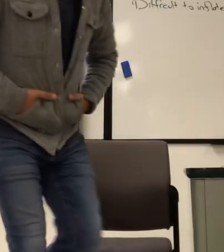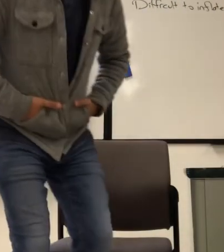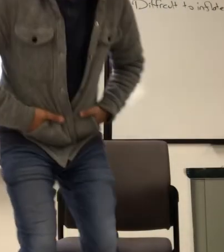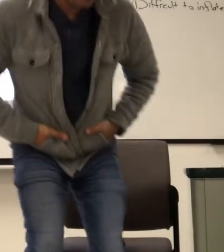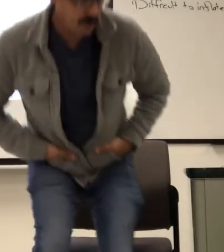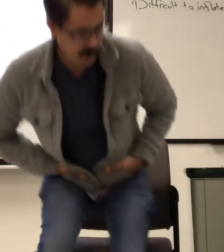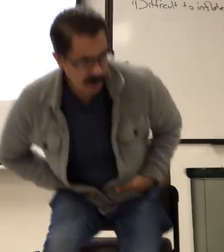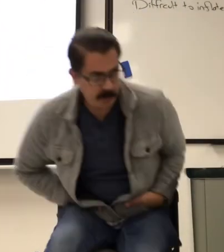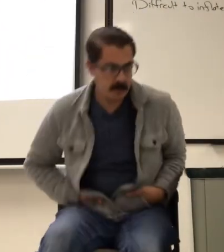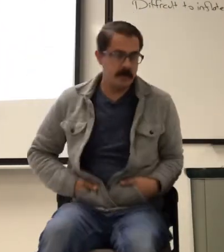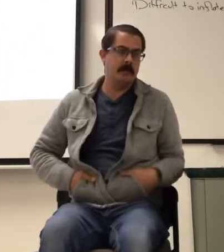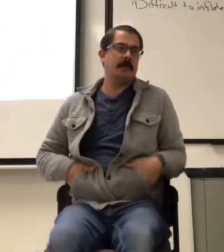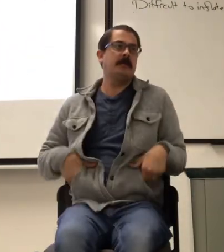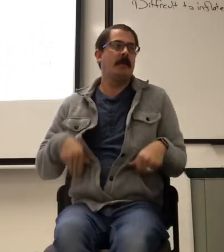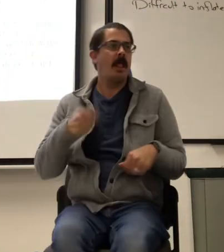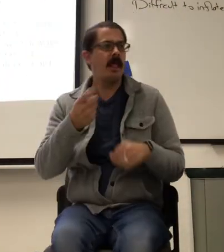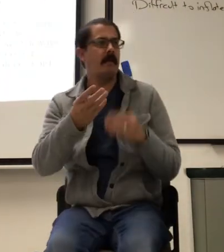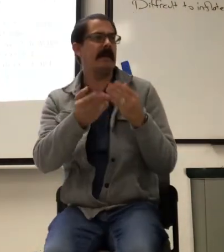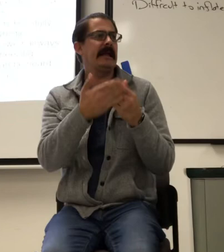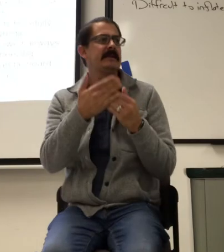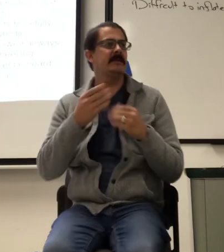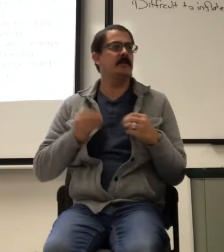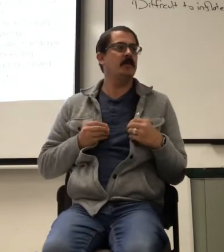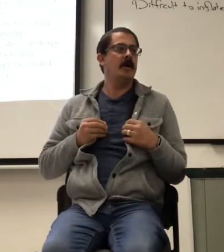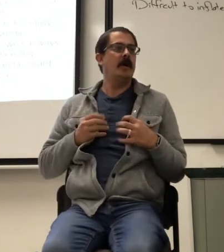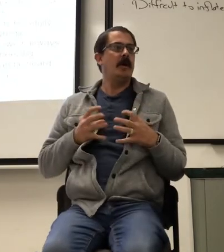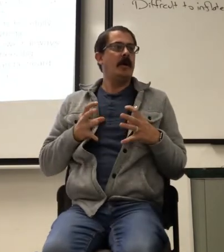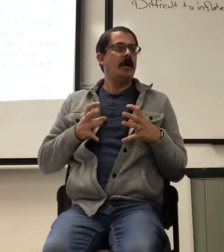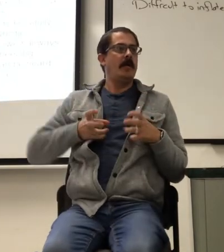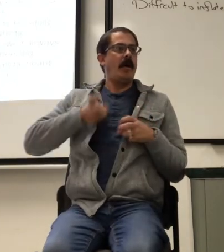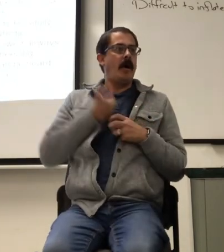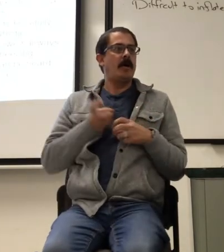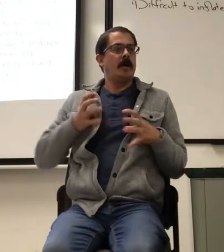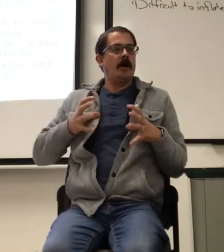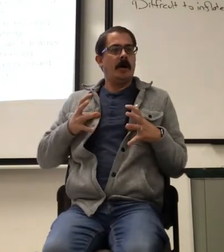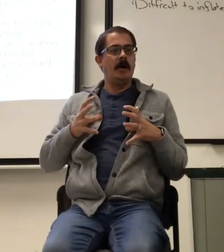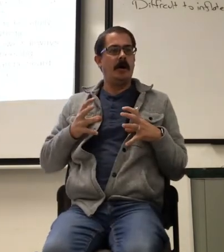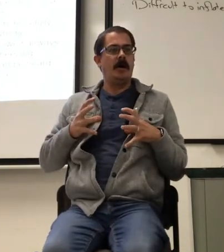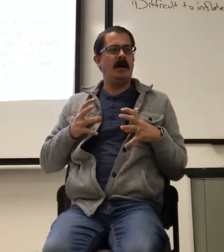inflate lung, but difficult to empty.